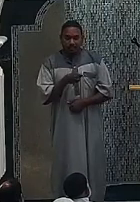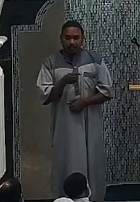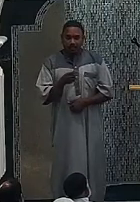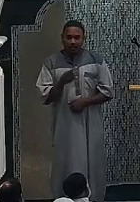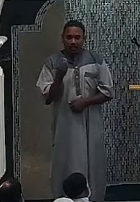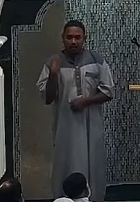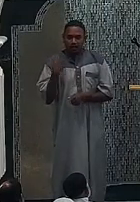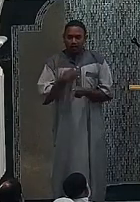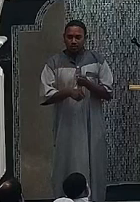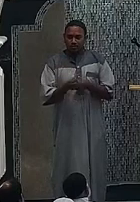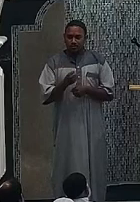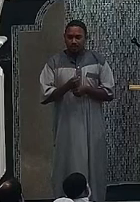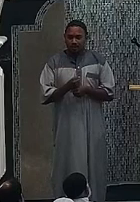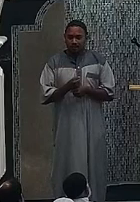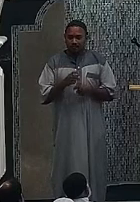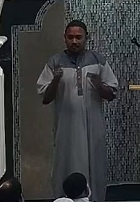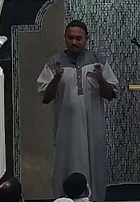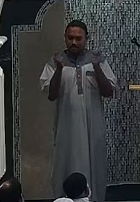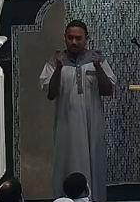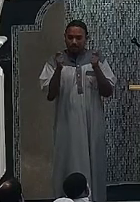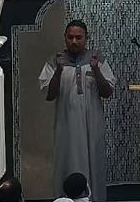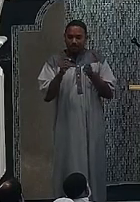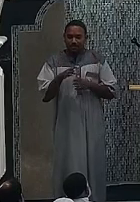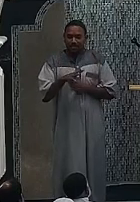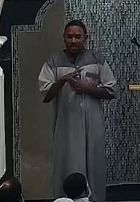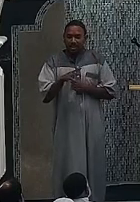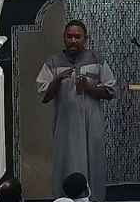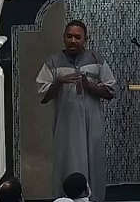And Al-Wagaah only stands for 27 years.